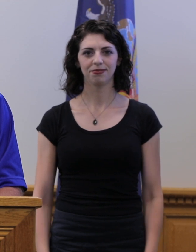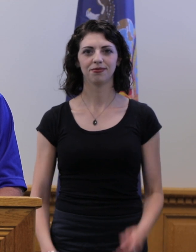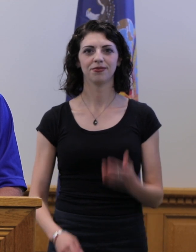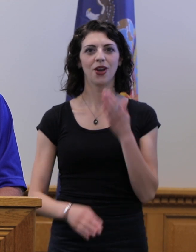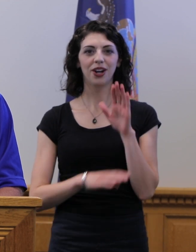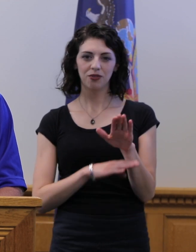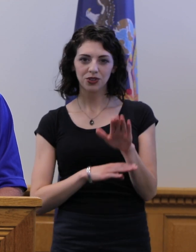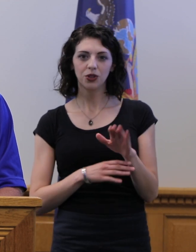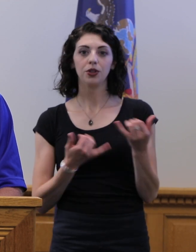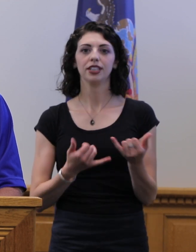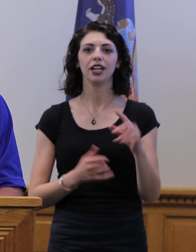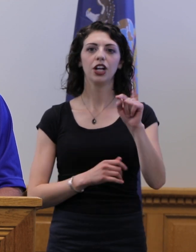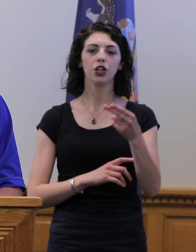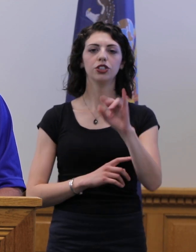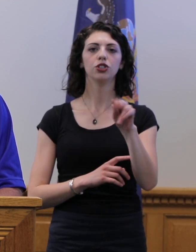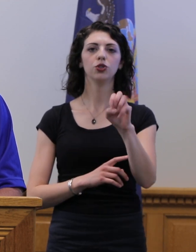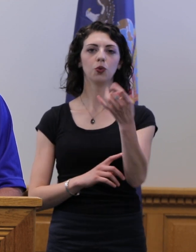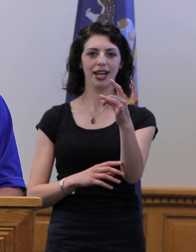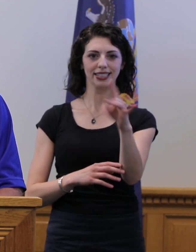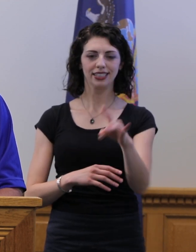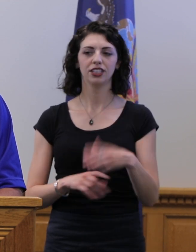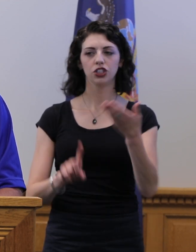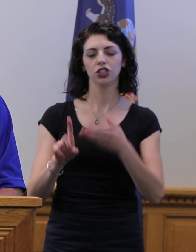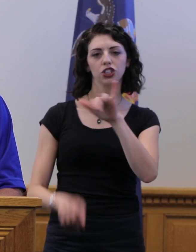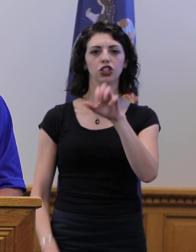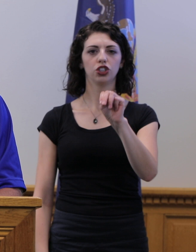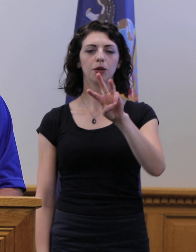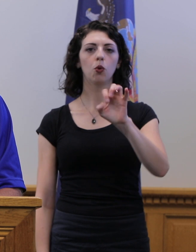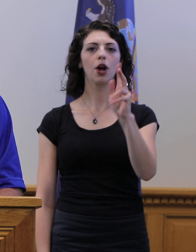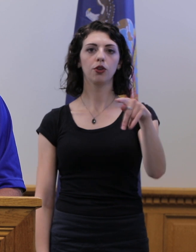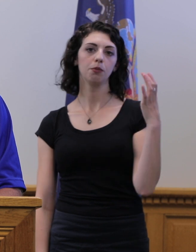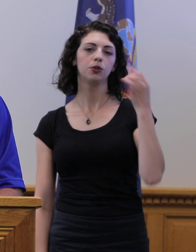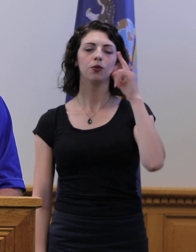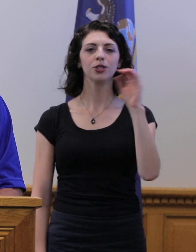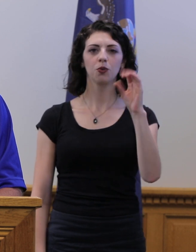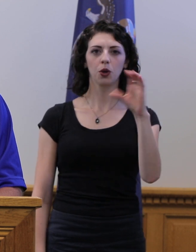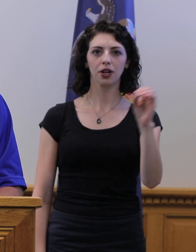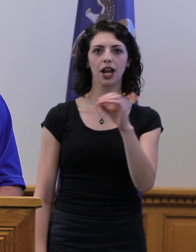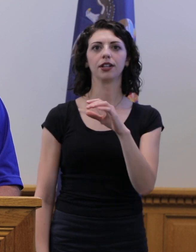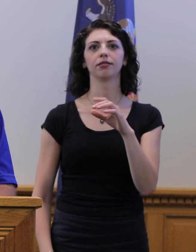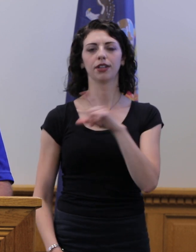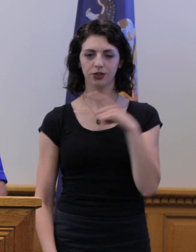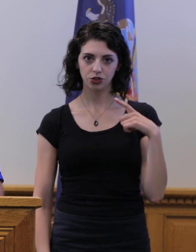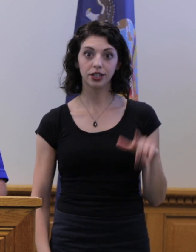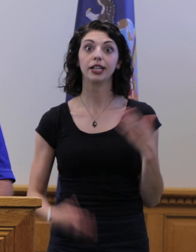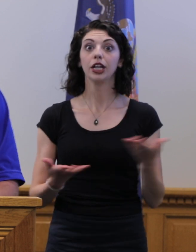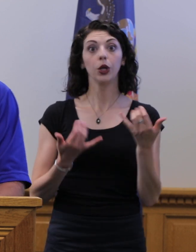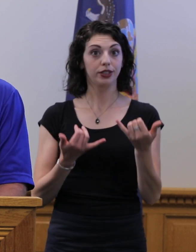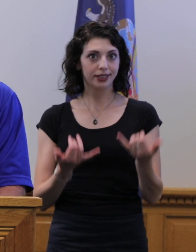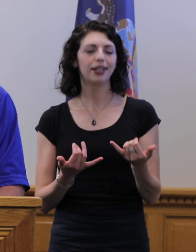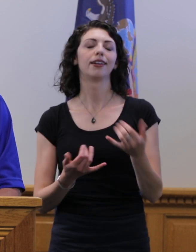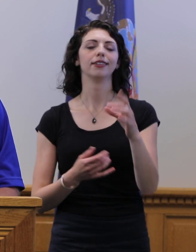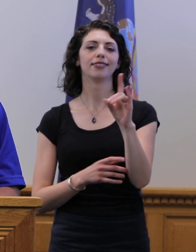Good afternoon. Today is Thursday, June 18th. I'm Jim Weatherup, Chairman of the Oswego County Legislature. Joining me again today